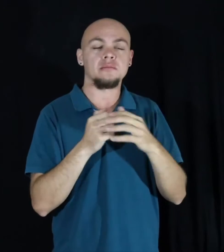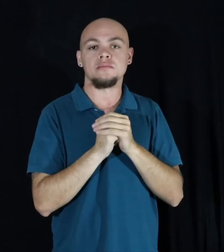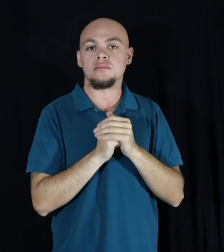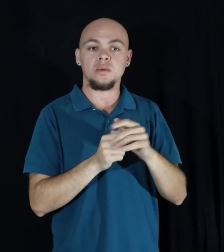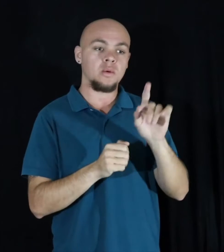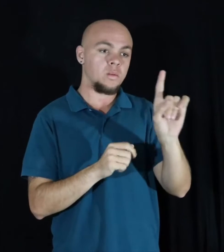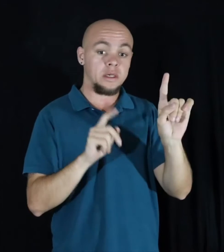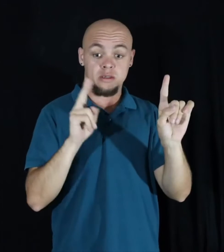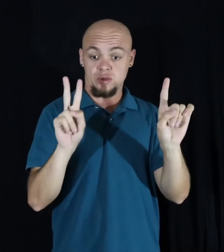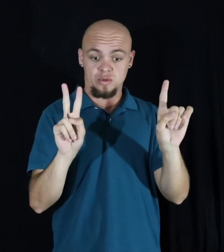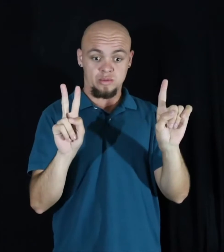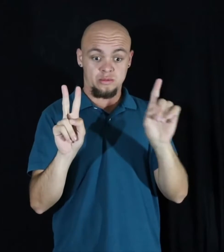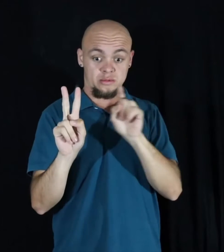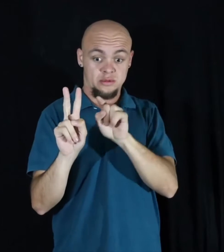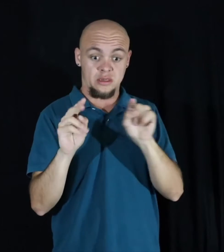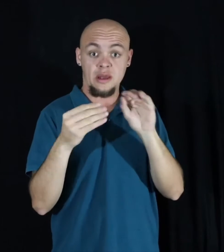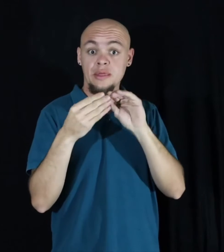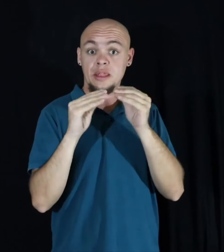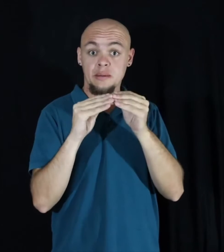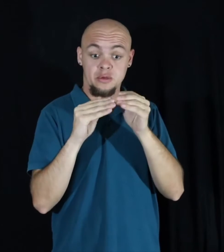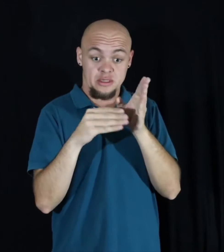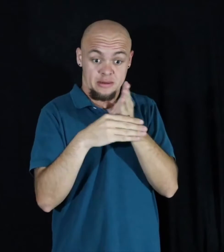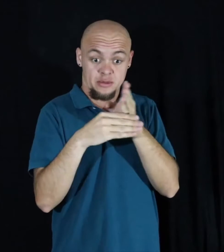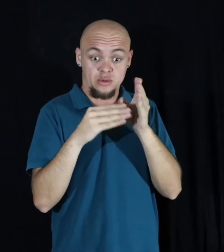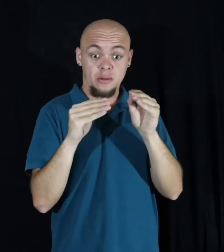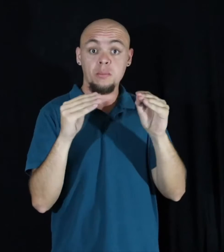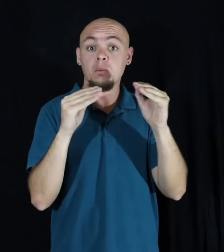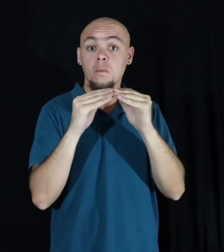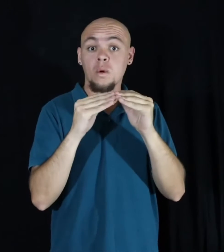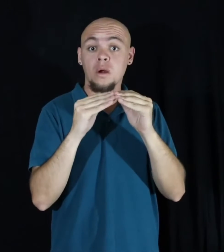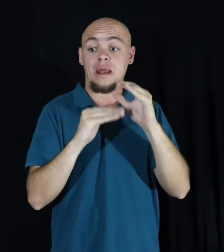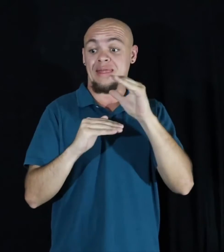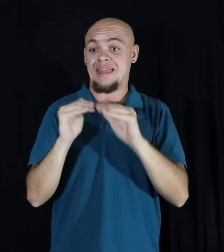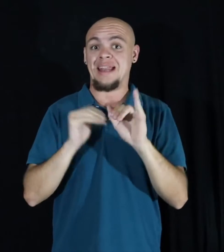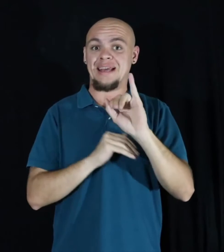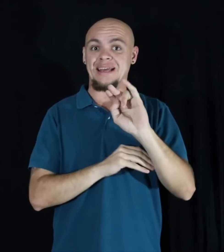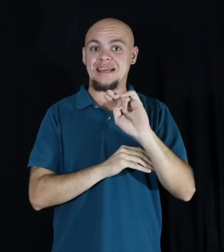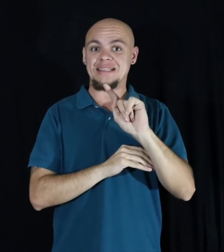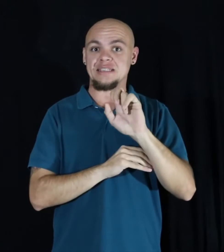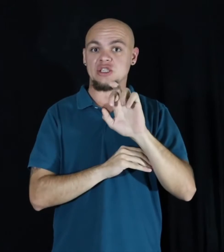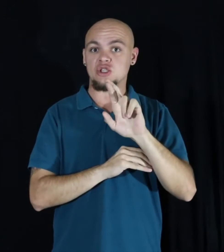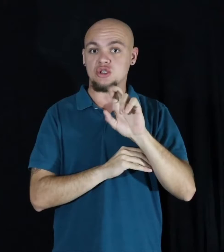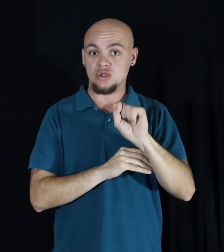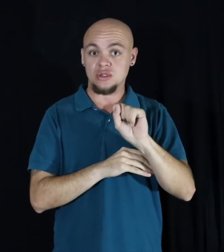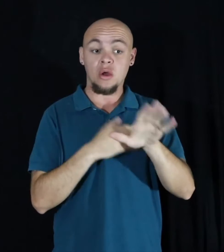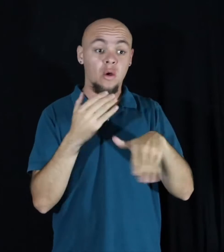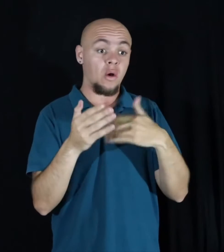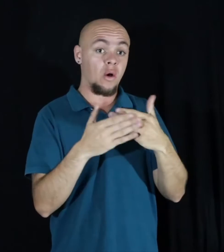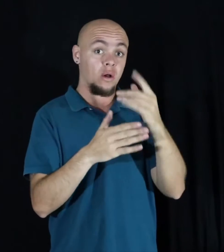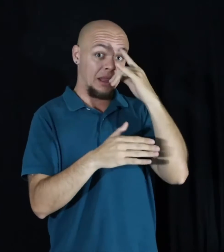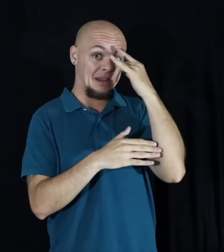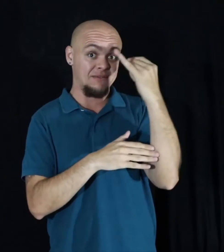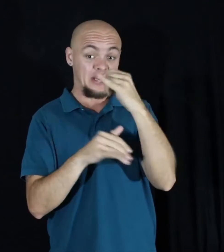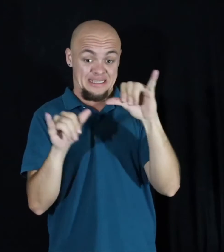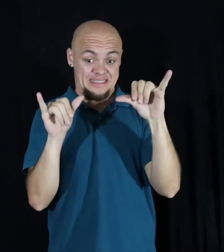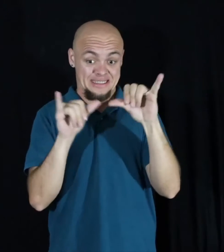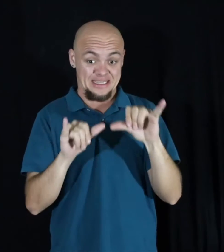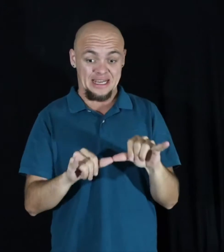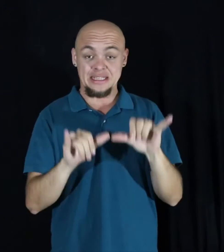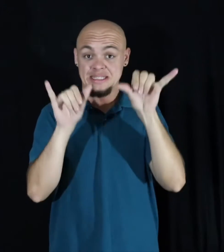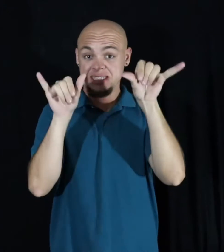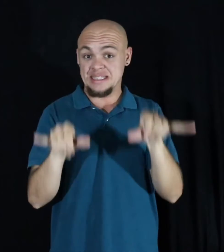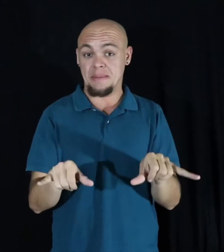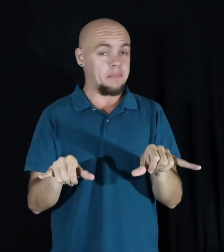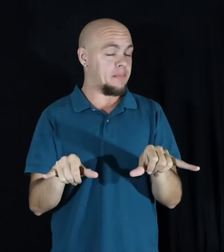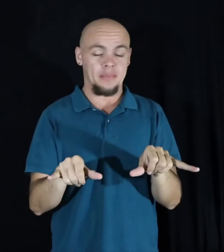1 and 2, there are more of them than there are integers. So not all infinities have the same sizes. And in